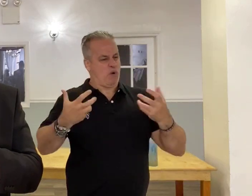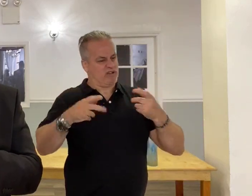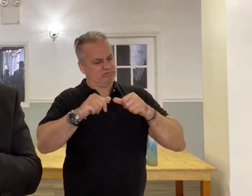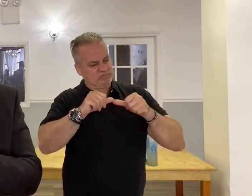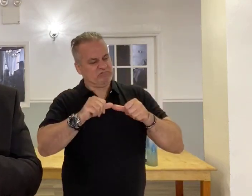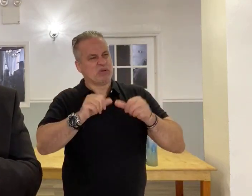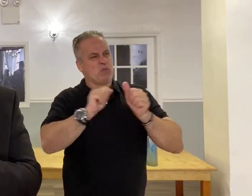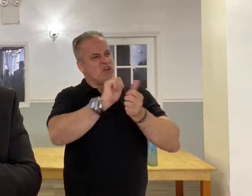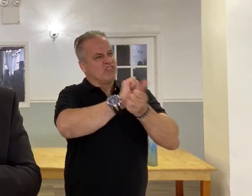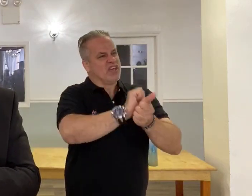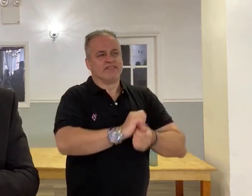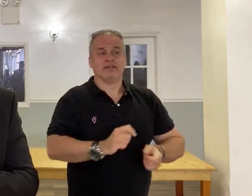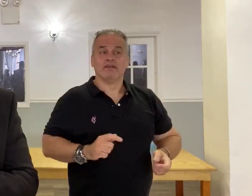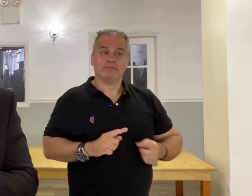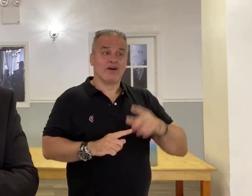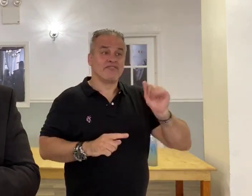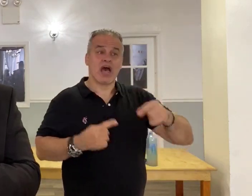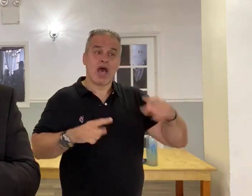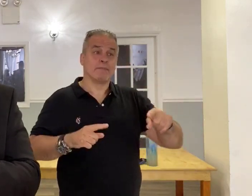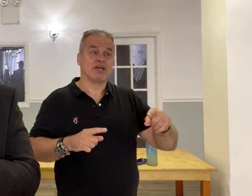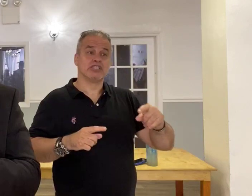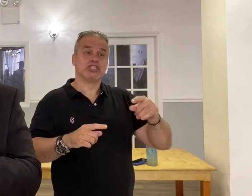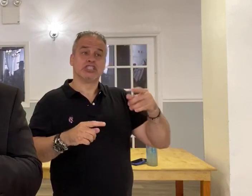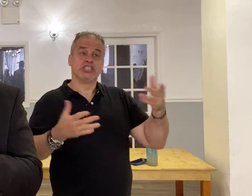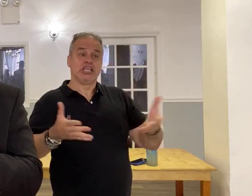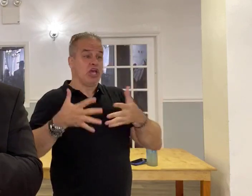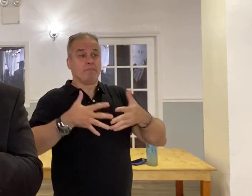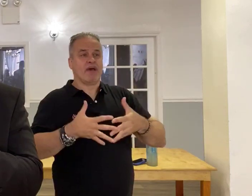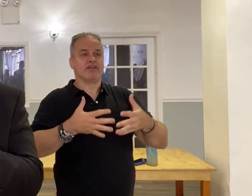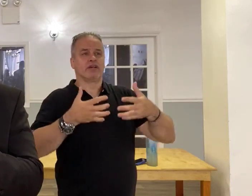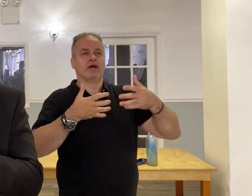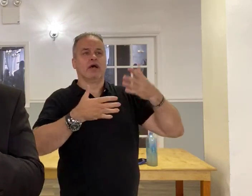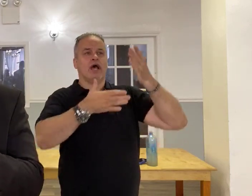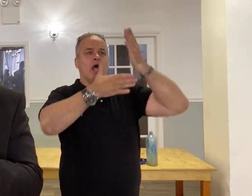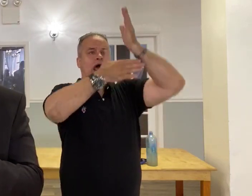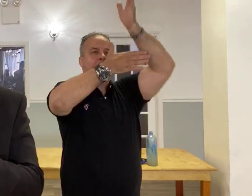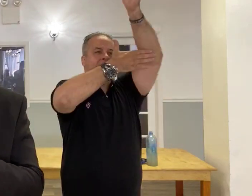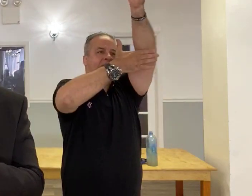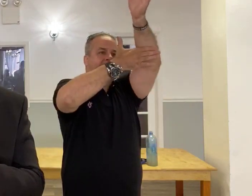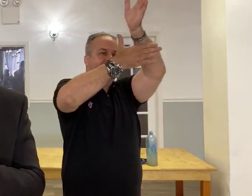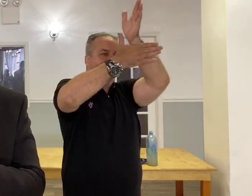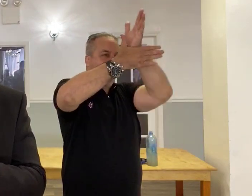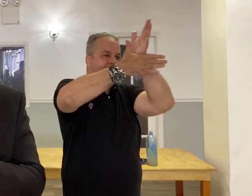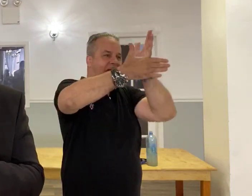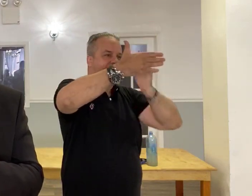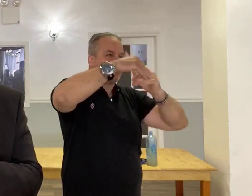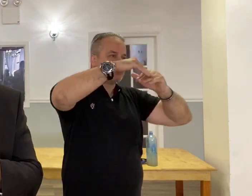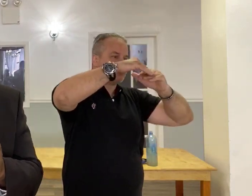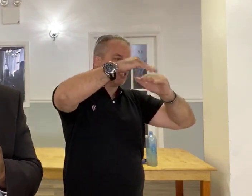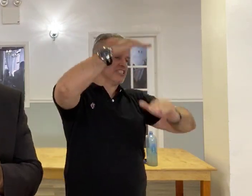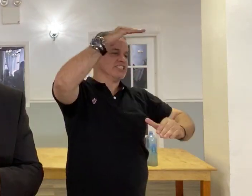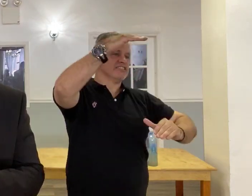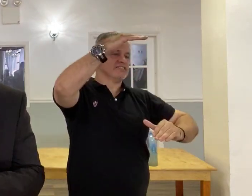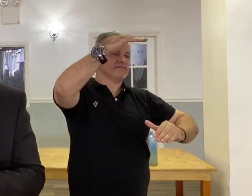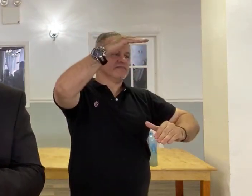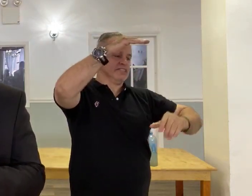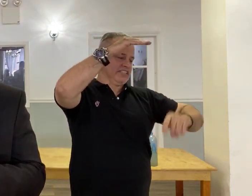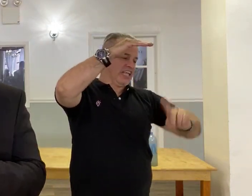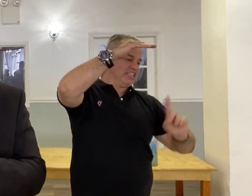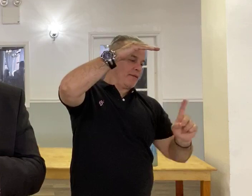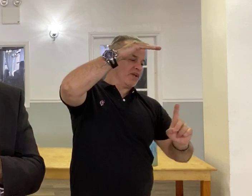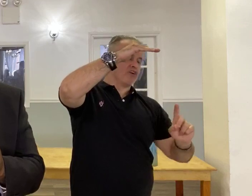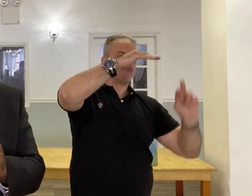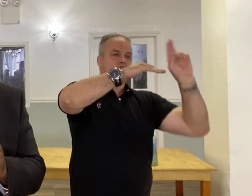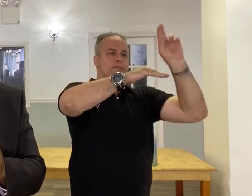States has ever been in. And the second bloodiest war happened to be World War II,